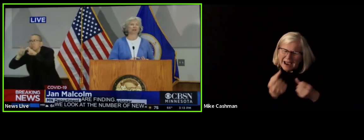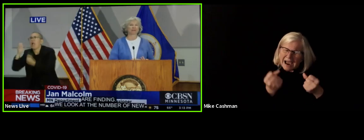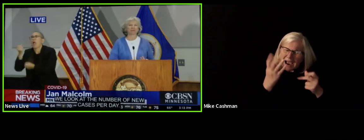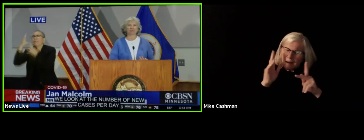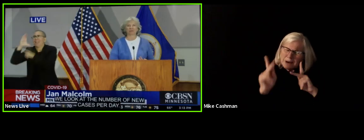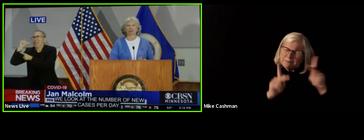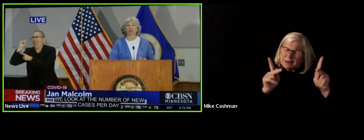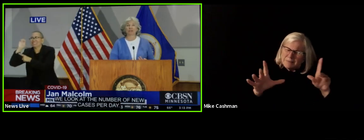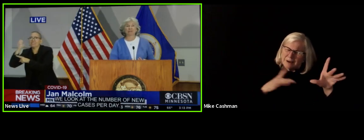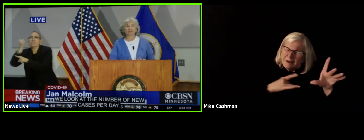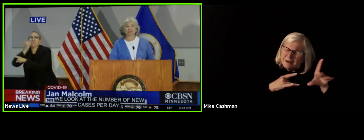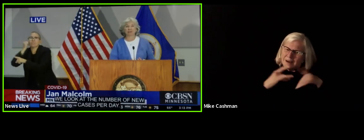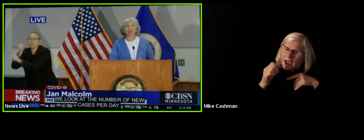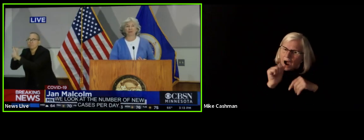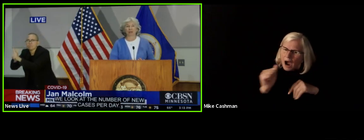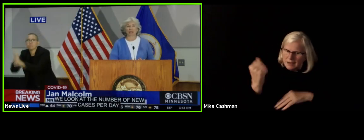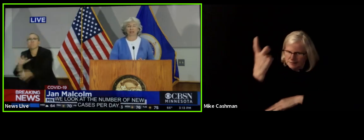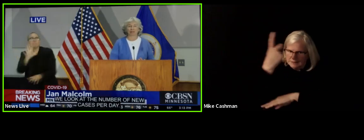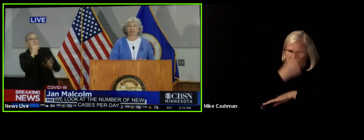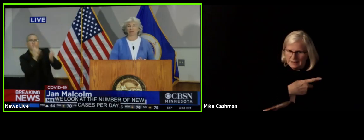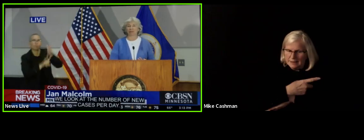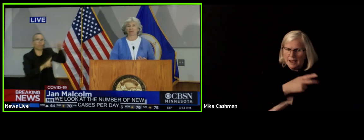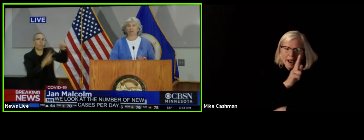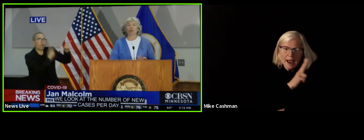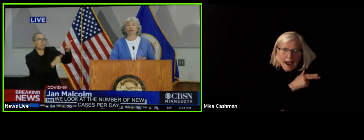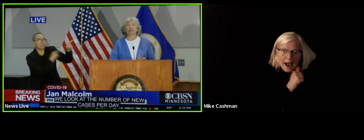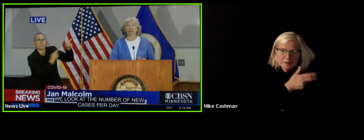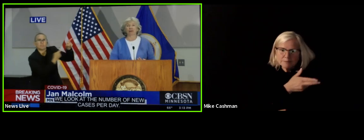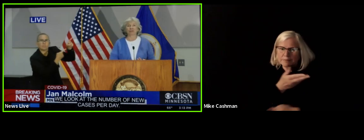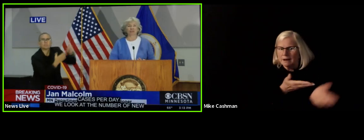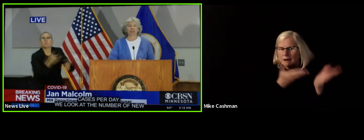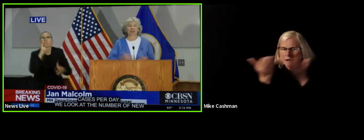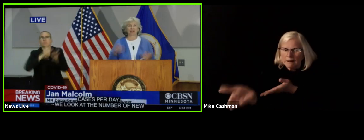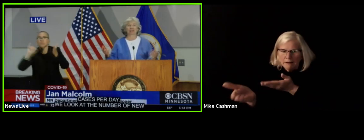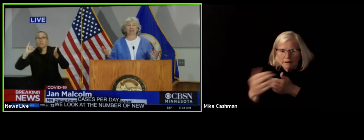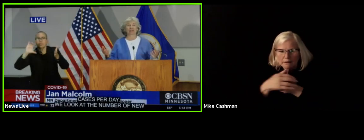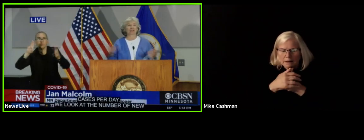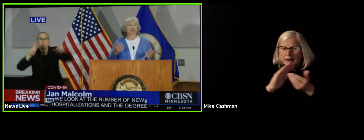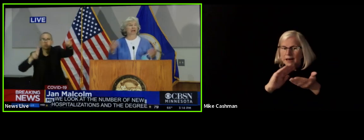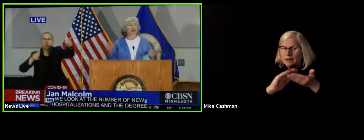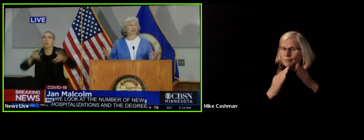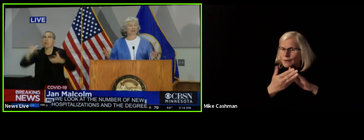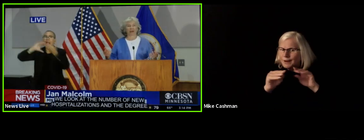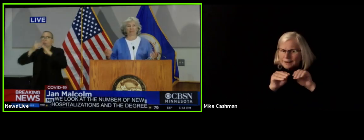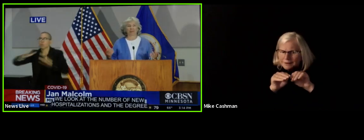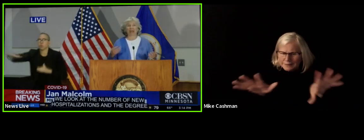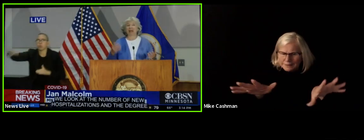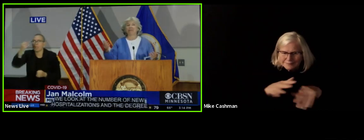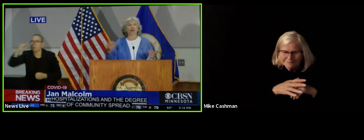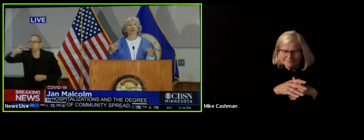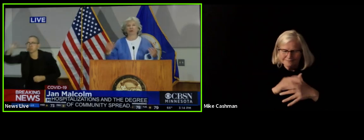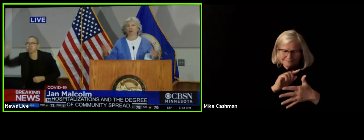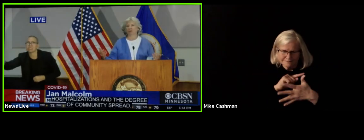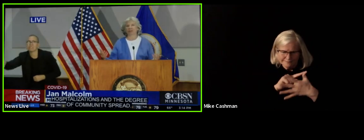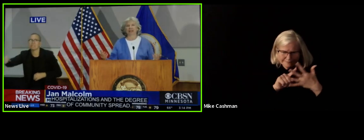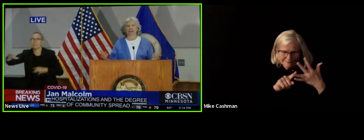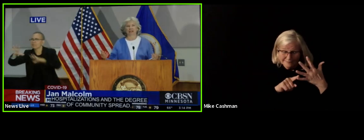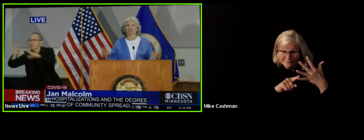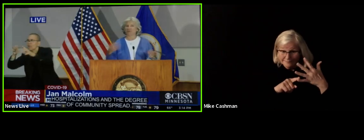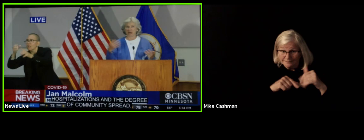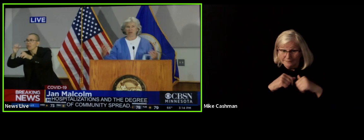look at the degree of community spread. If more than 30% of the cases out there have no known